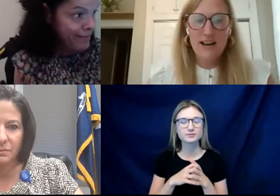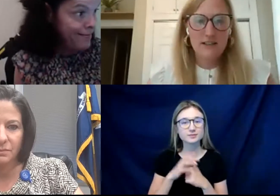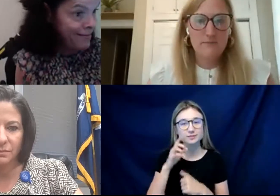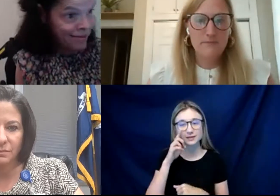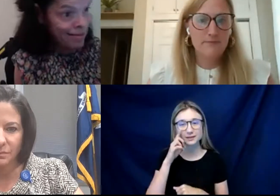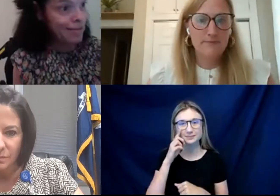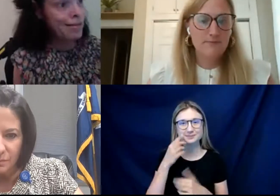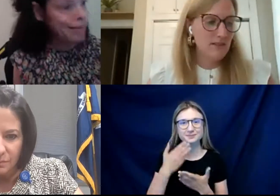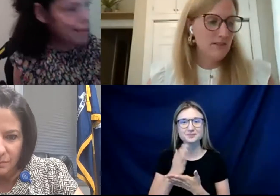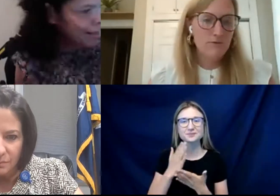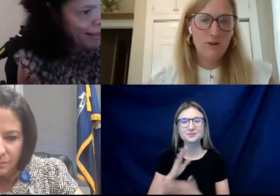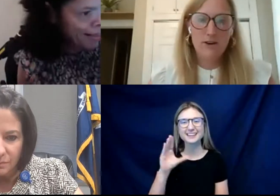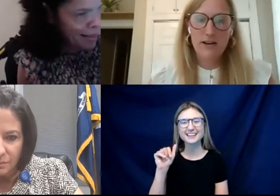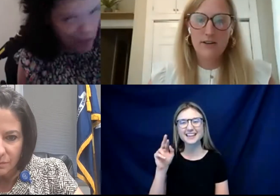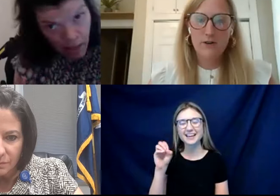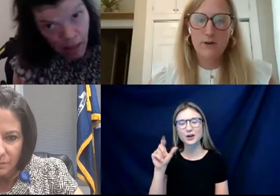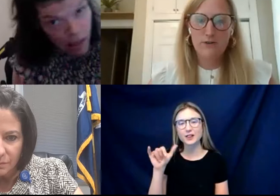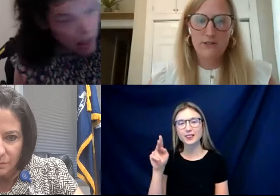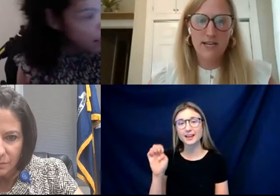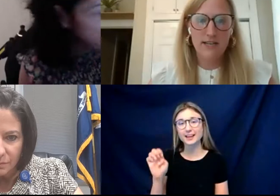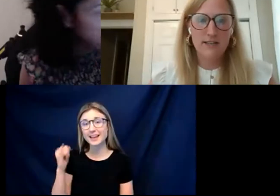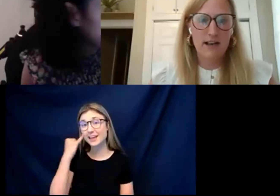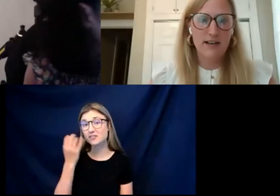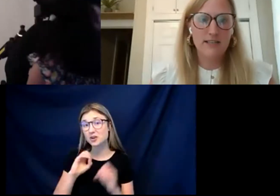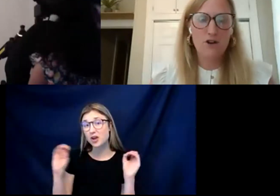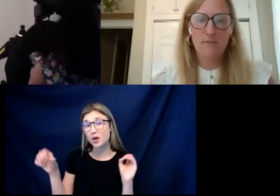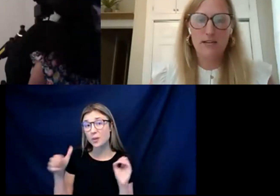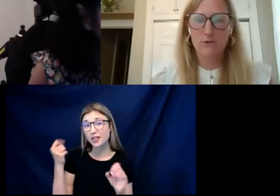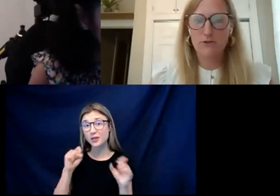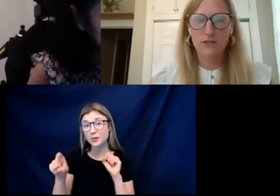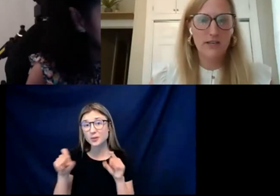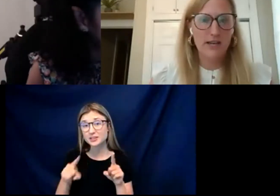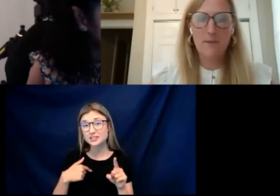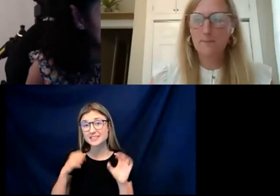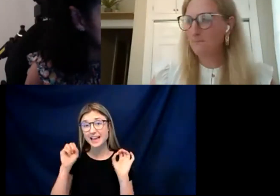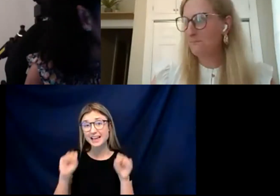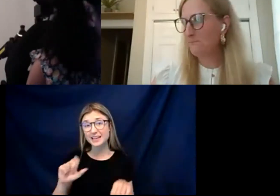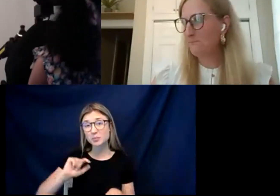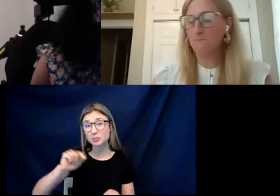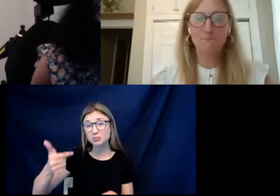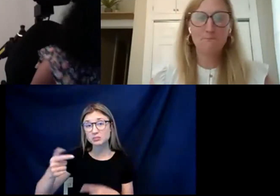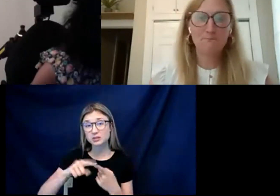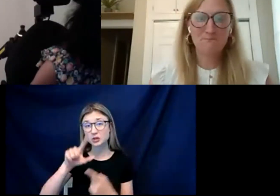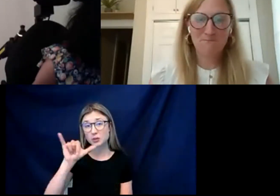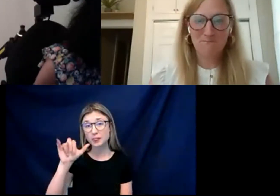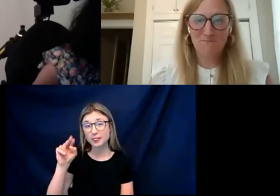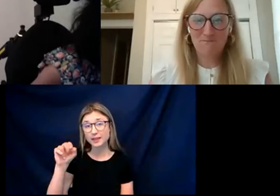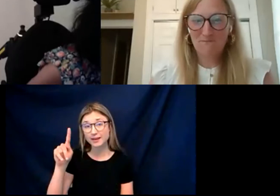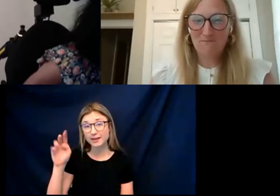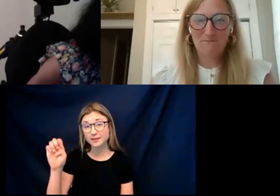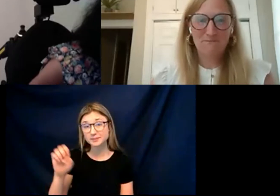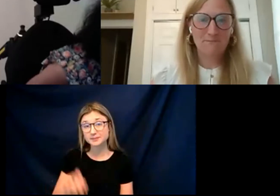All right. Well, if there aren't any other questions, I can turn it back over to Lynette.